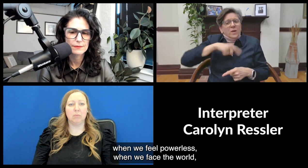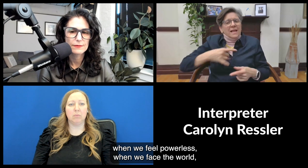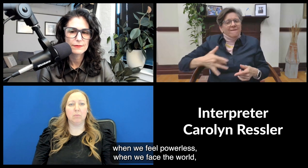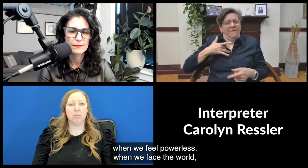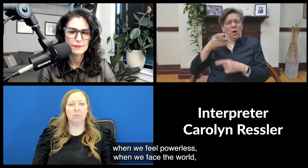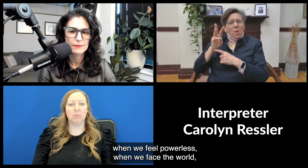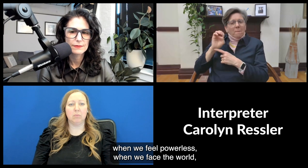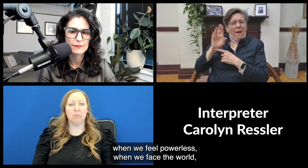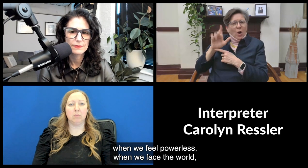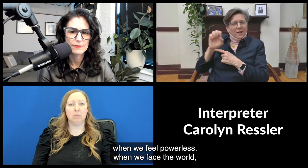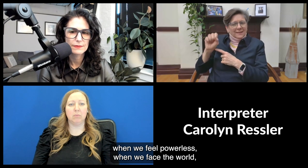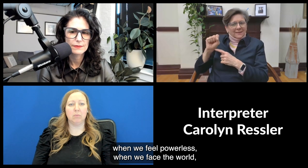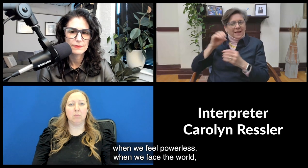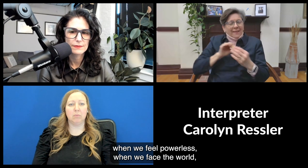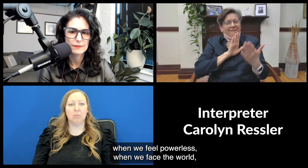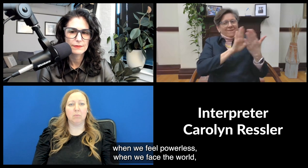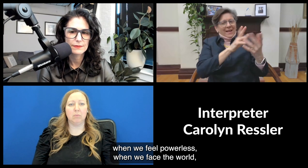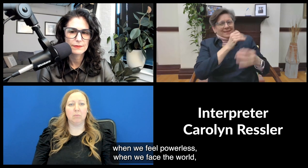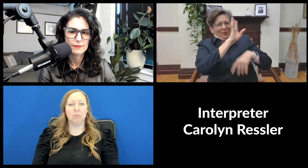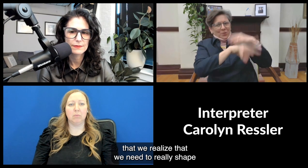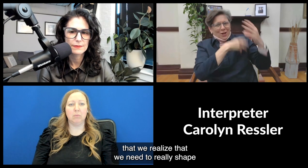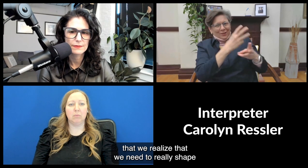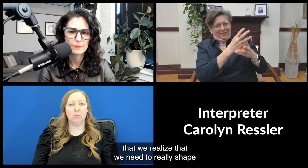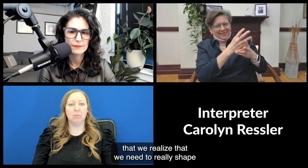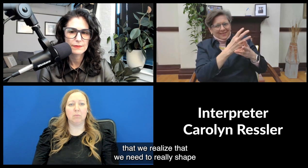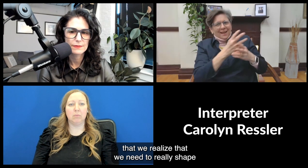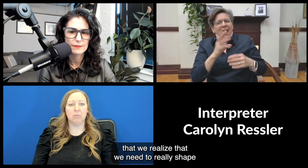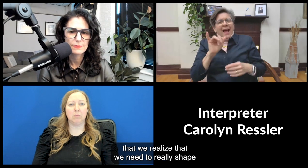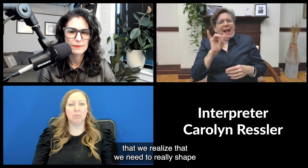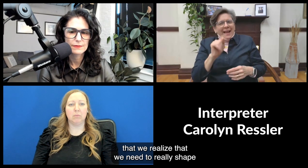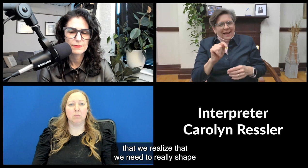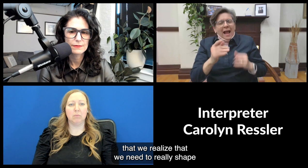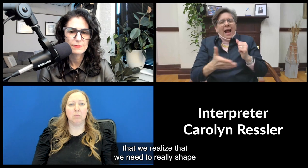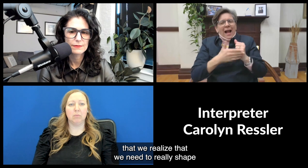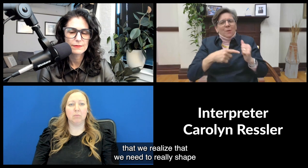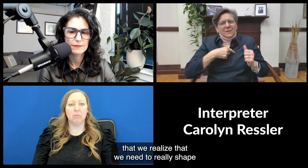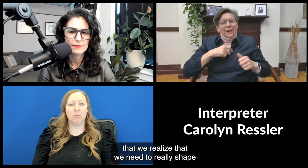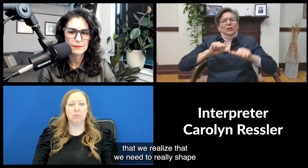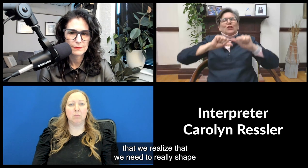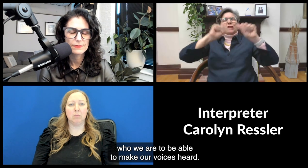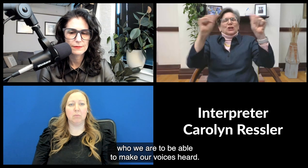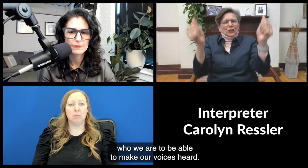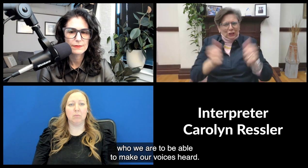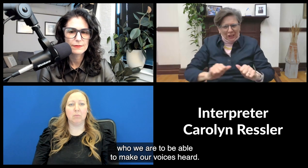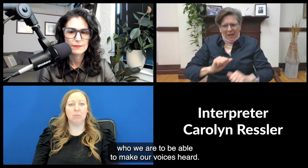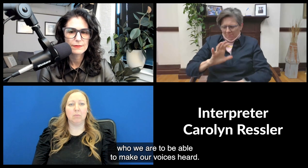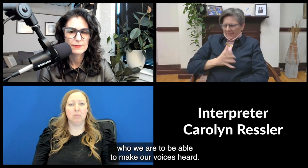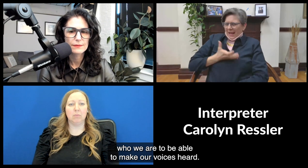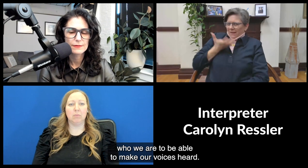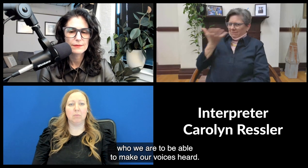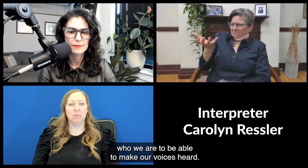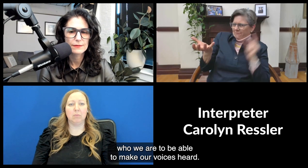And I think that's when we feel powerless when we face the world that we